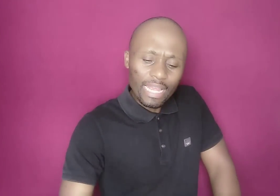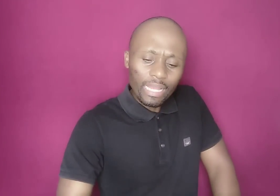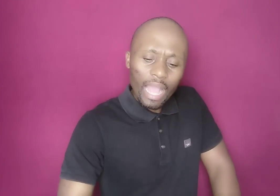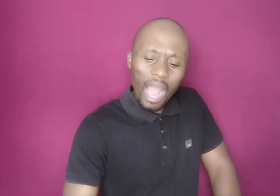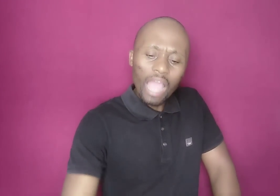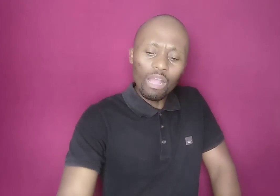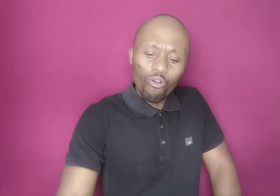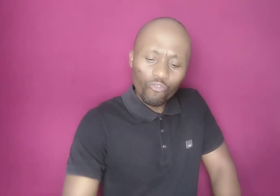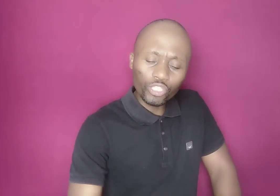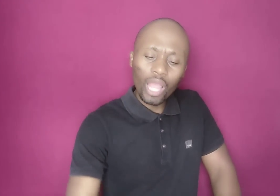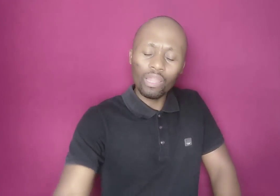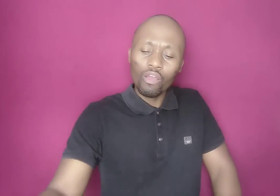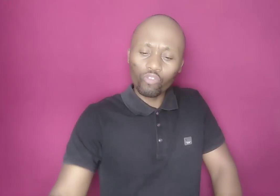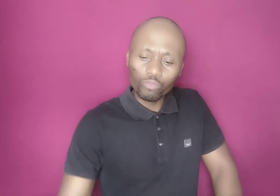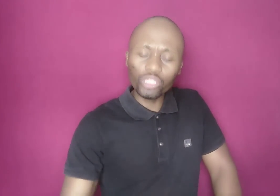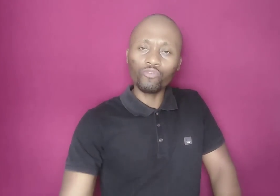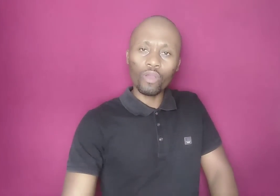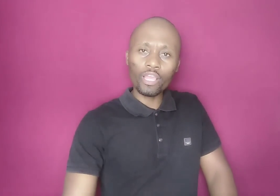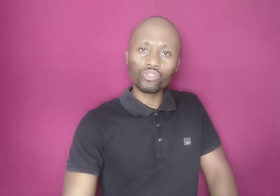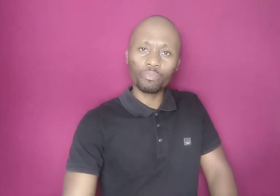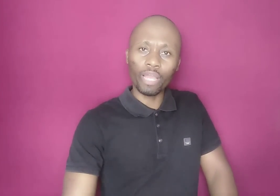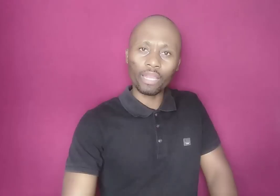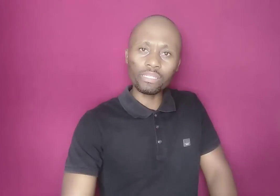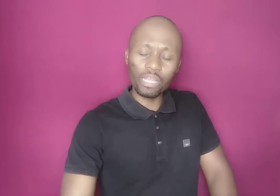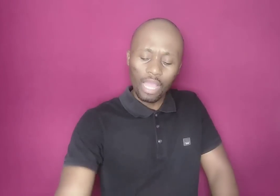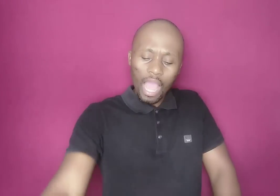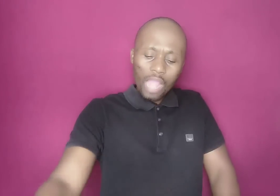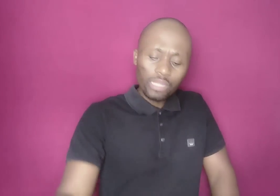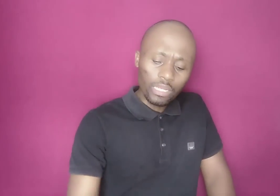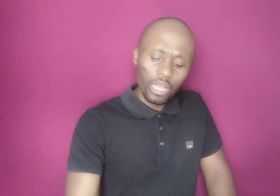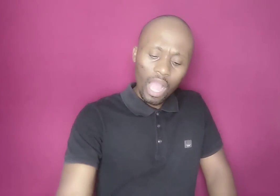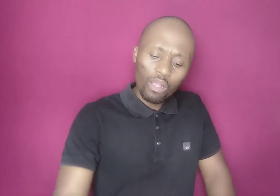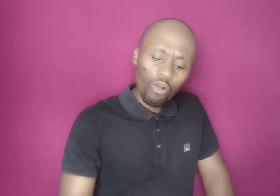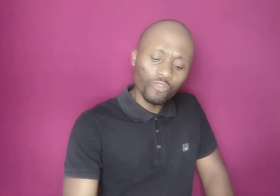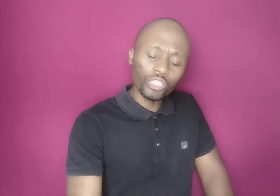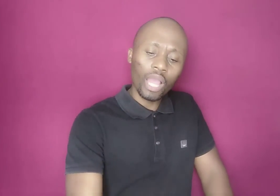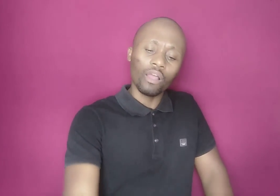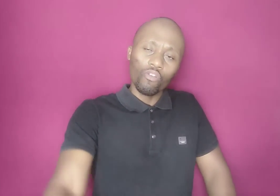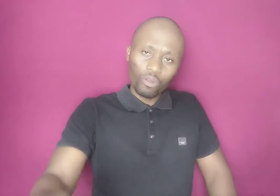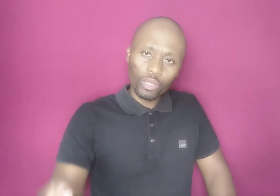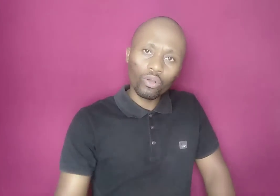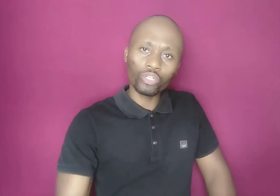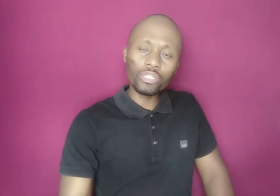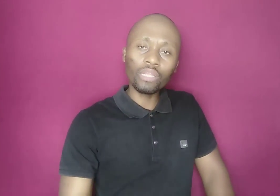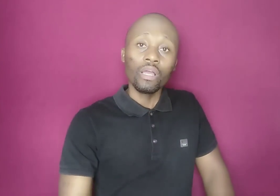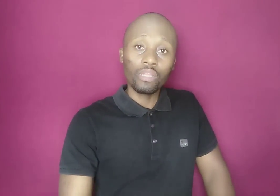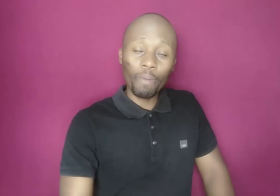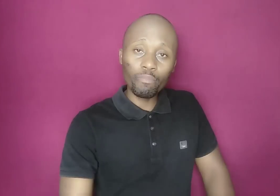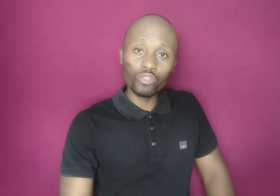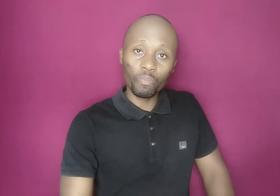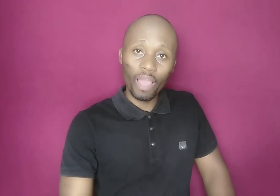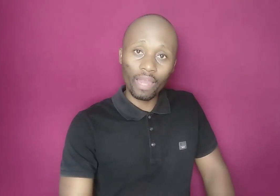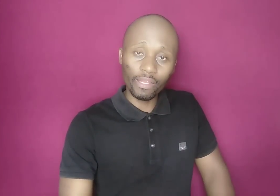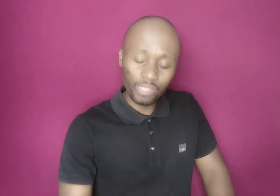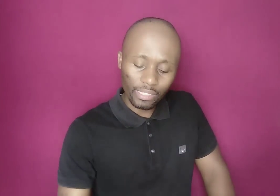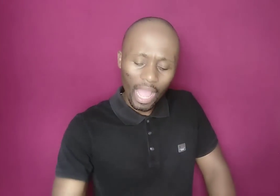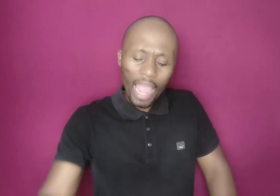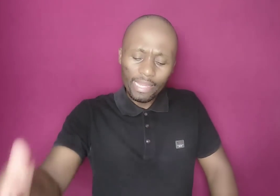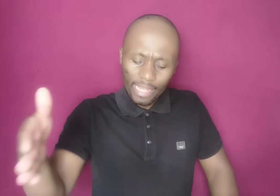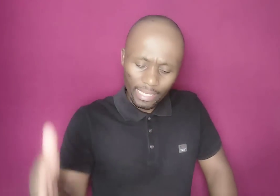a high official from G4S to be arrested. I need a high official from the correctional department to be arrested. I need a